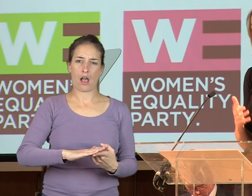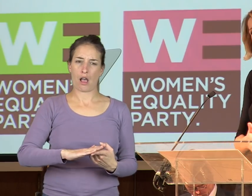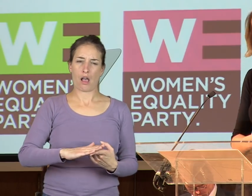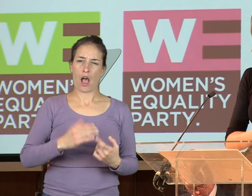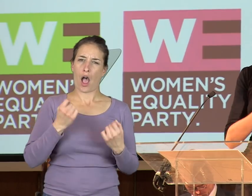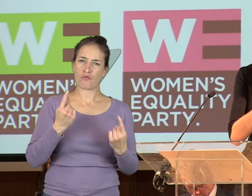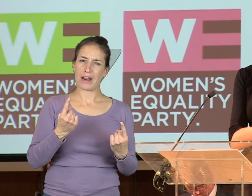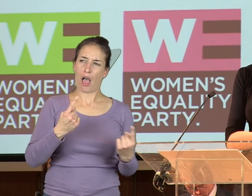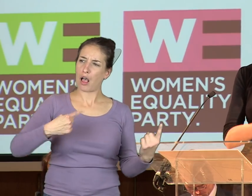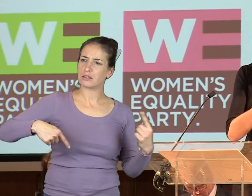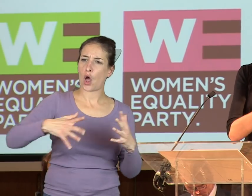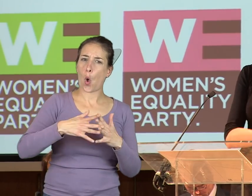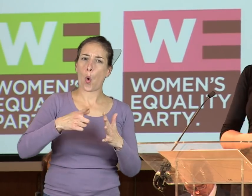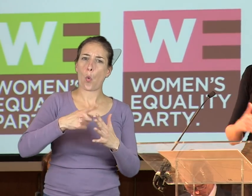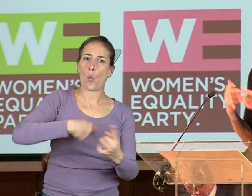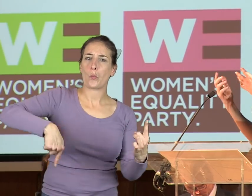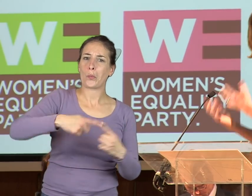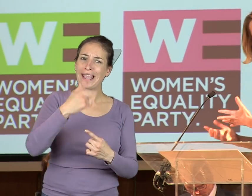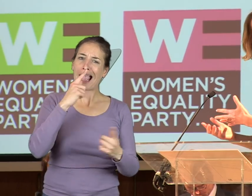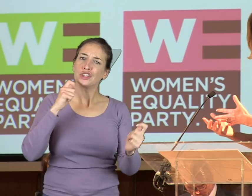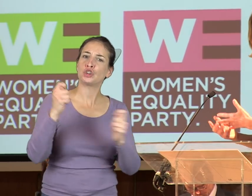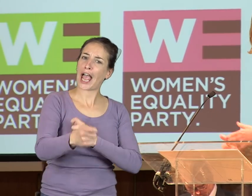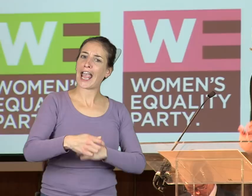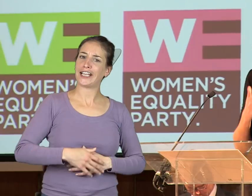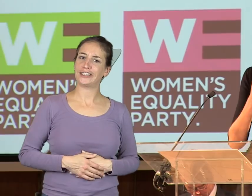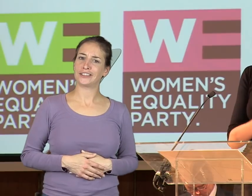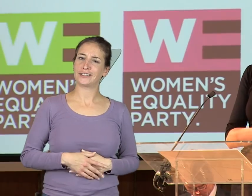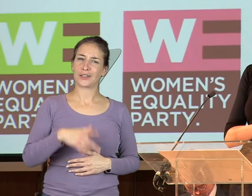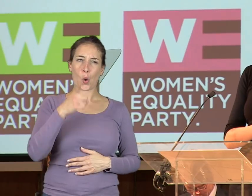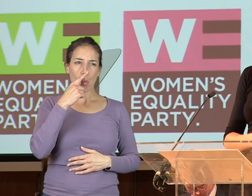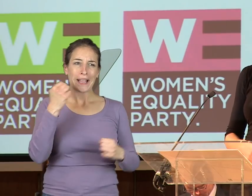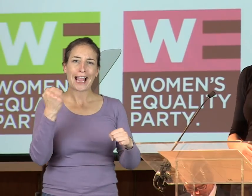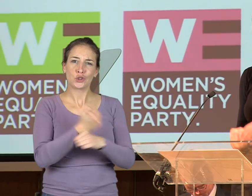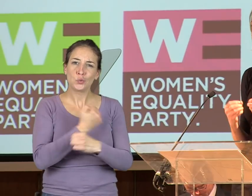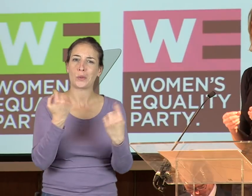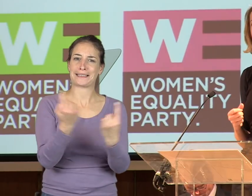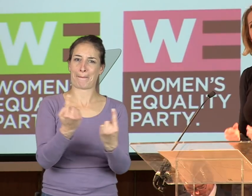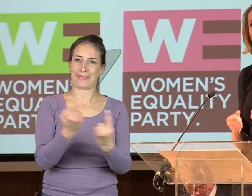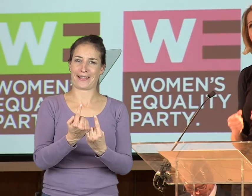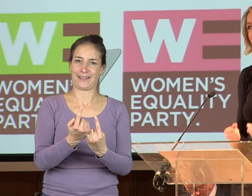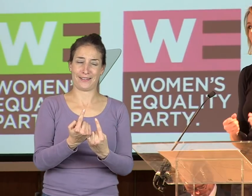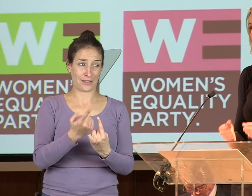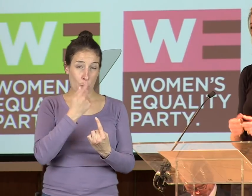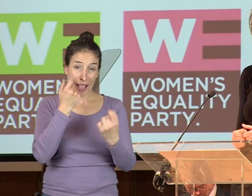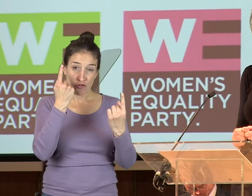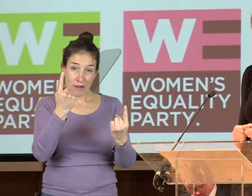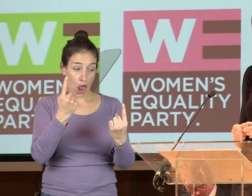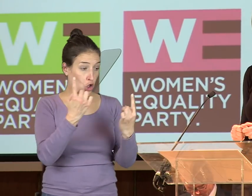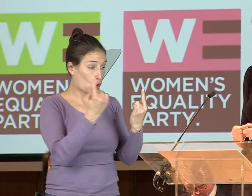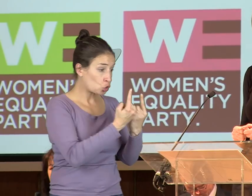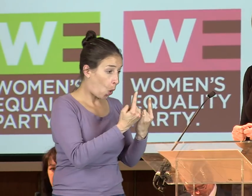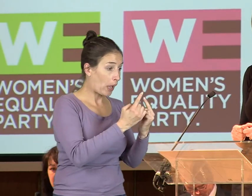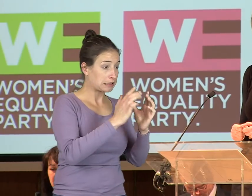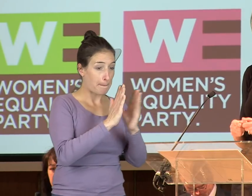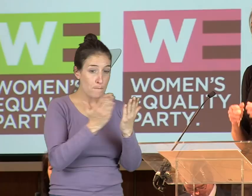idea that some subjects and clothes and toys are for girls and others are for boys. We can provide independent careers